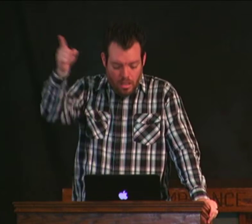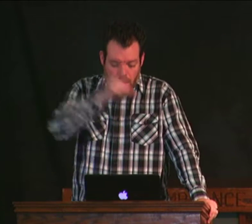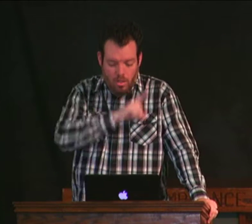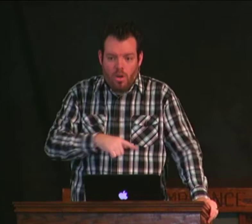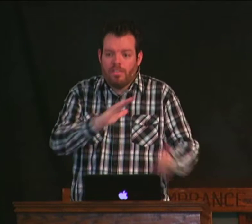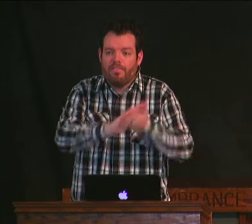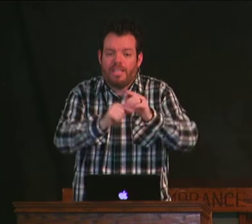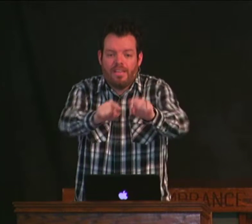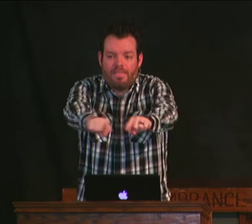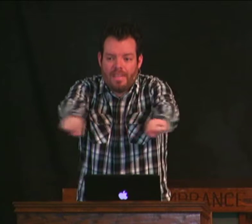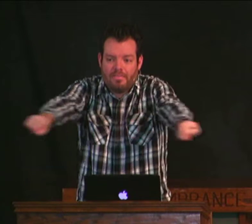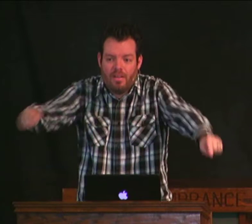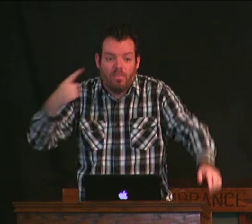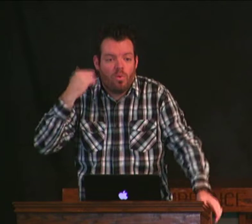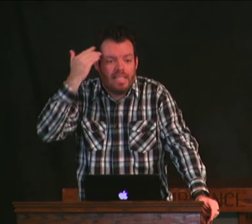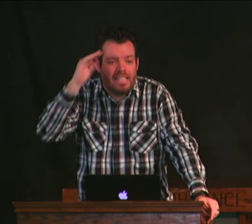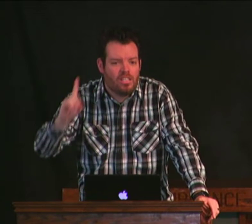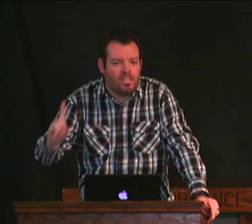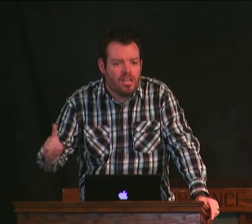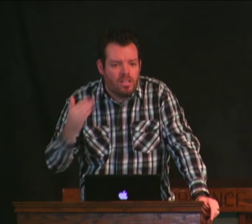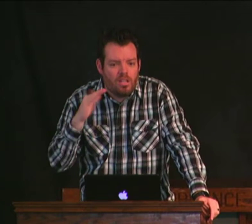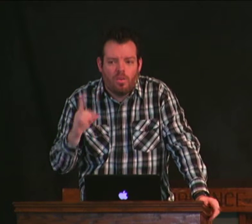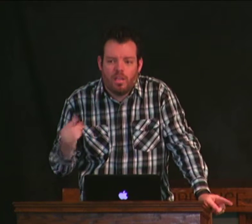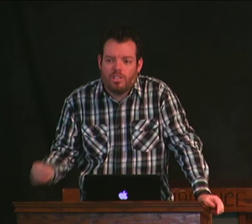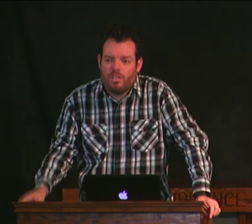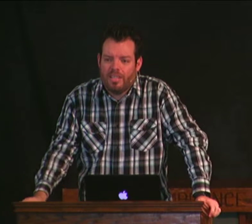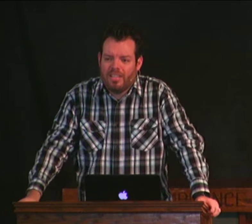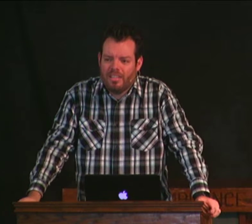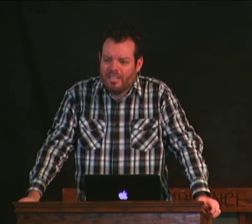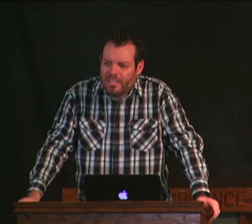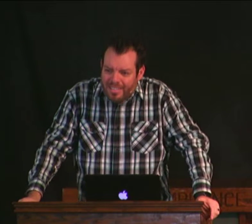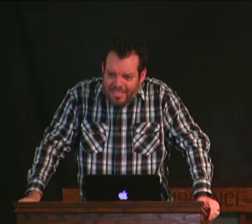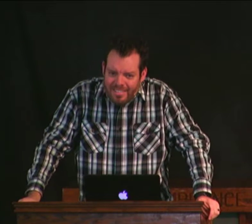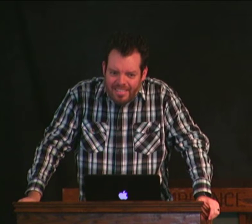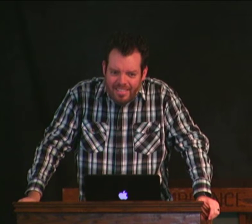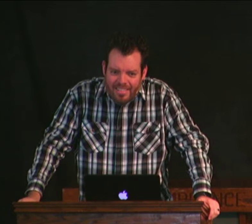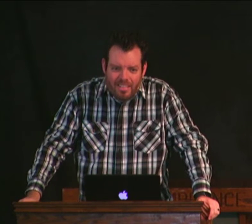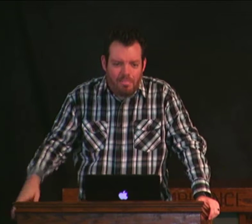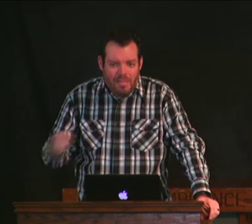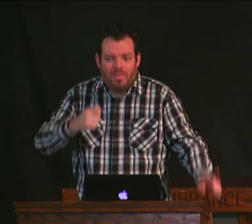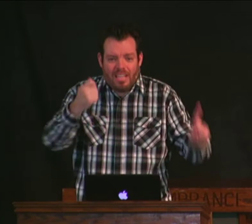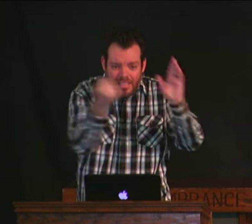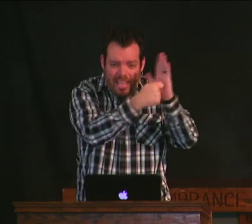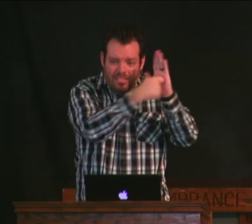the Lord to forgive them for what they didn't know what they were doing. The people that nailed